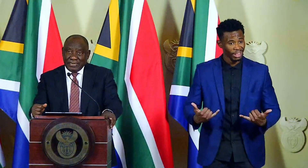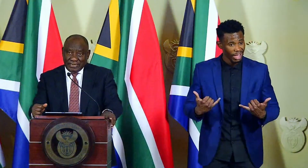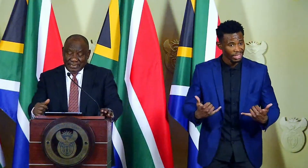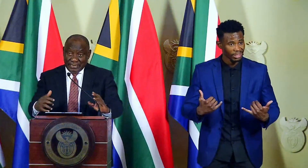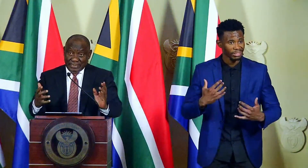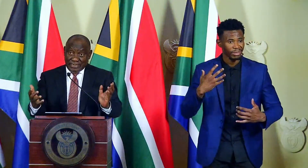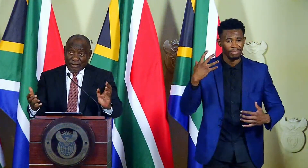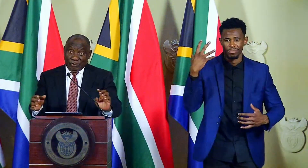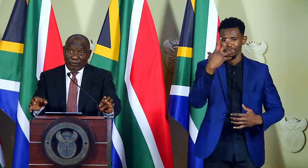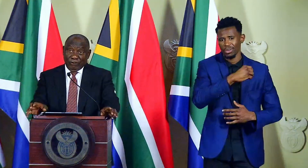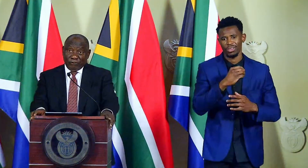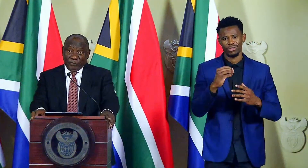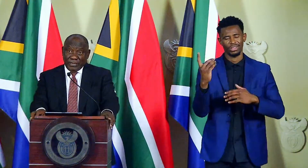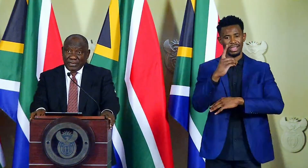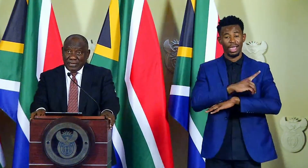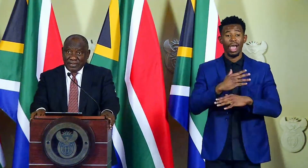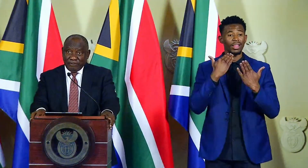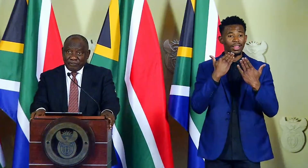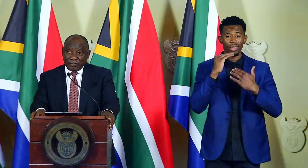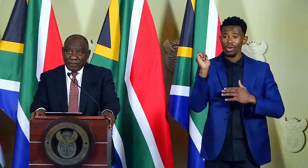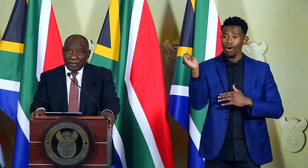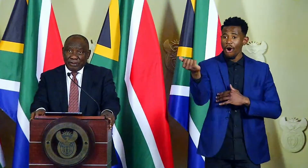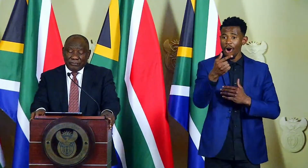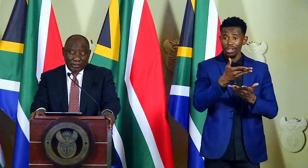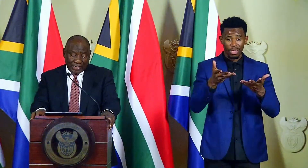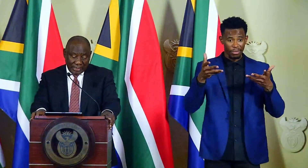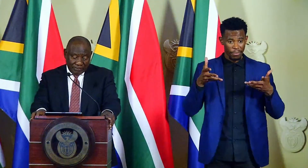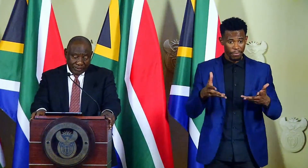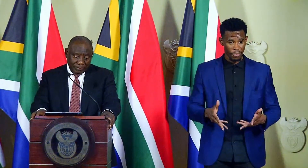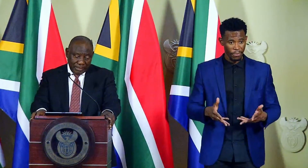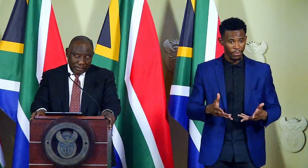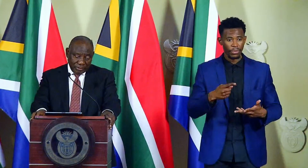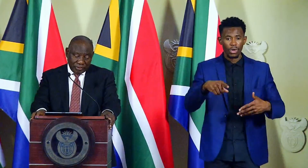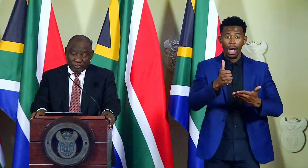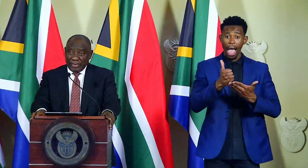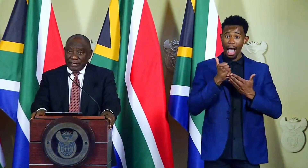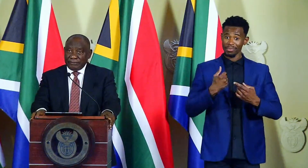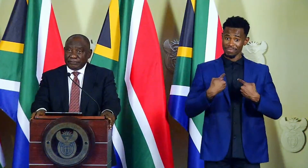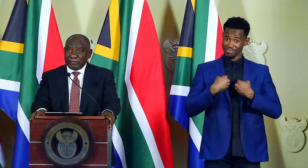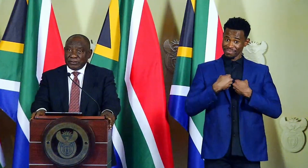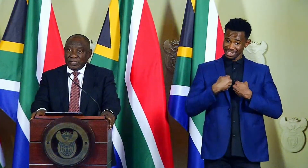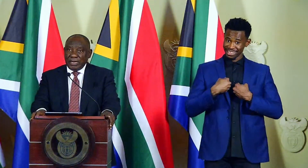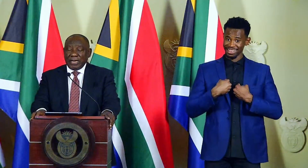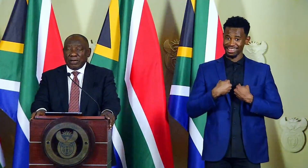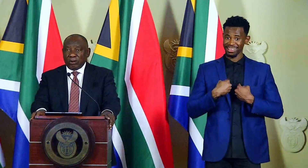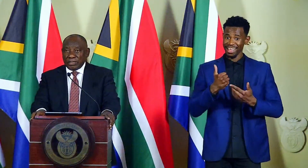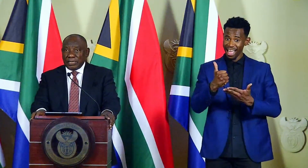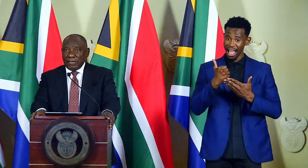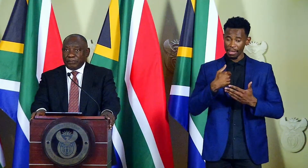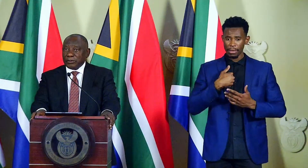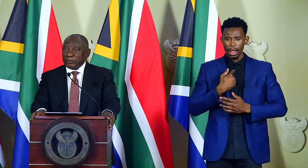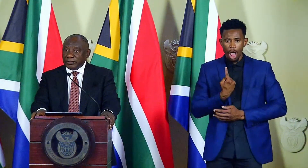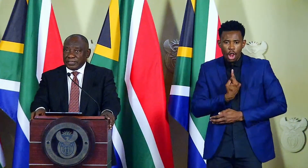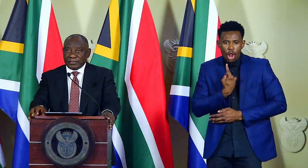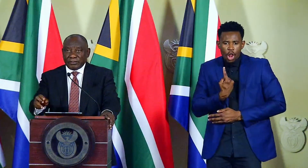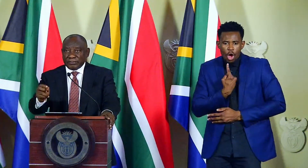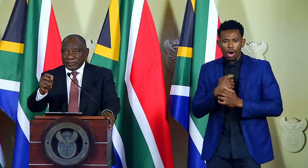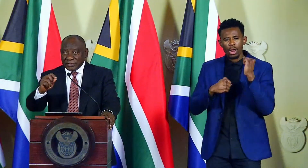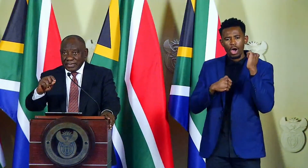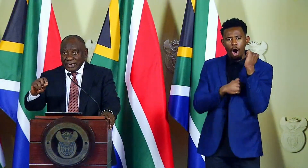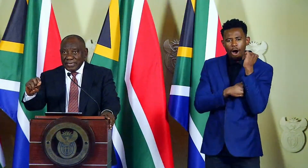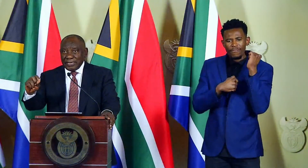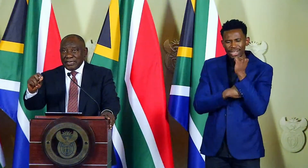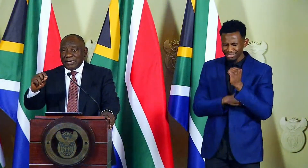day, and I thank you all for being here, for helping me not to have a lonely process